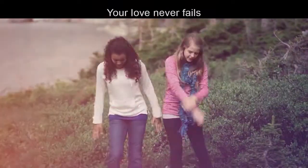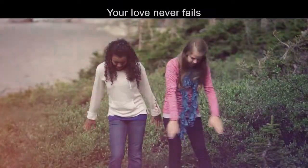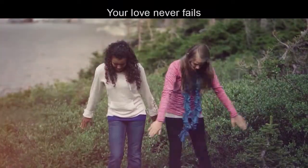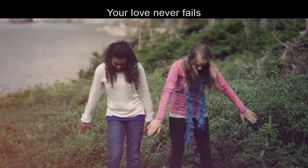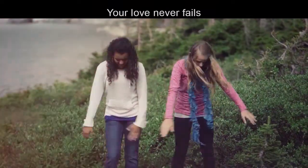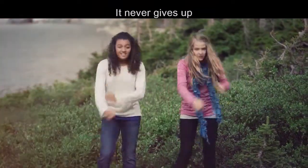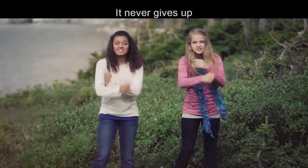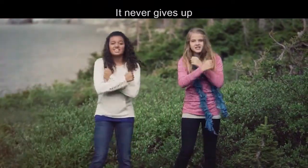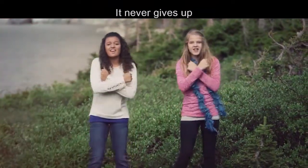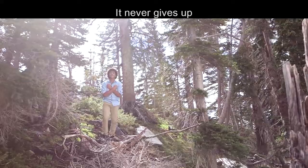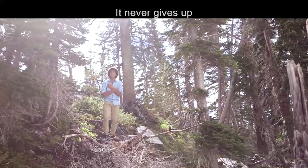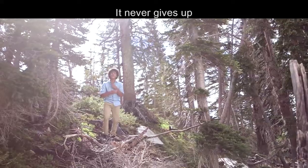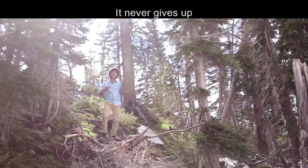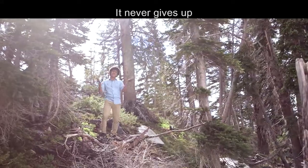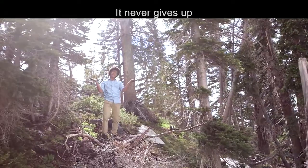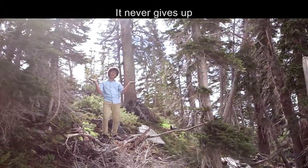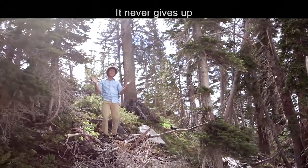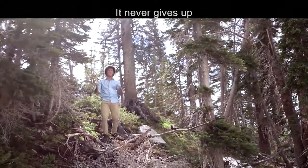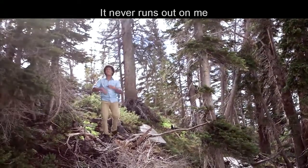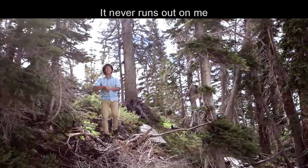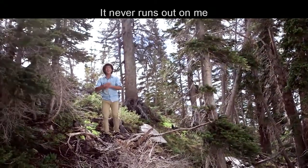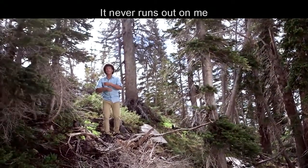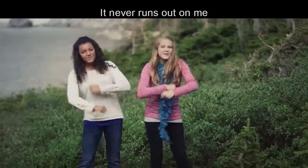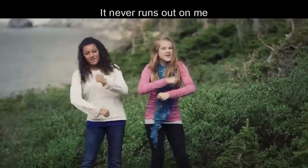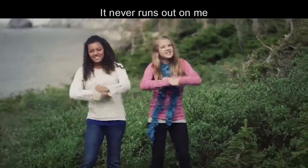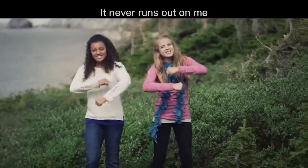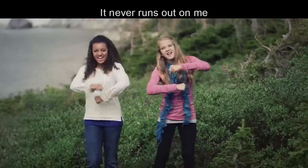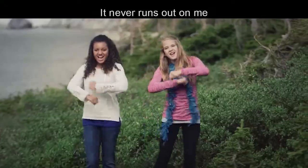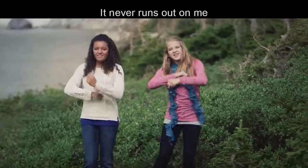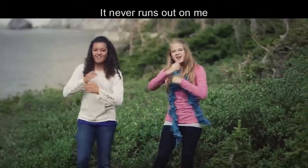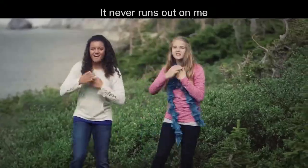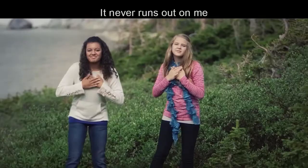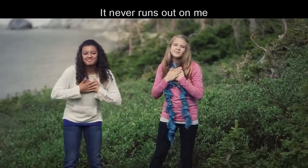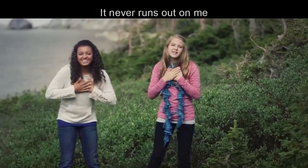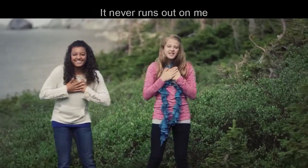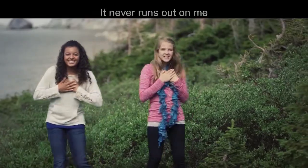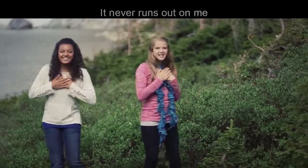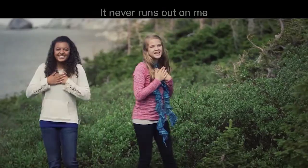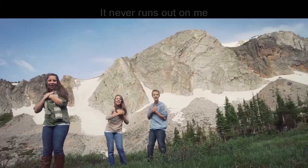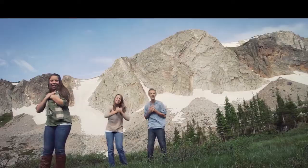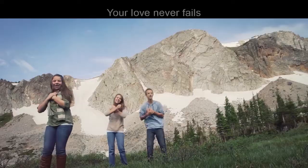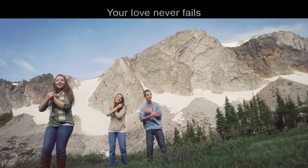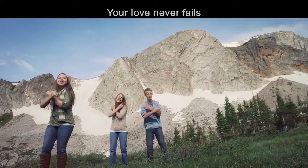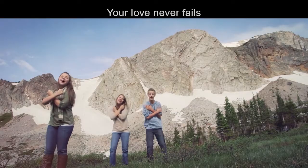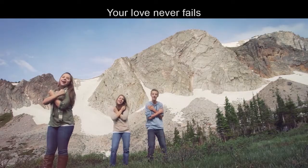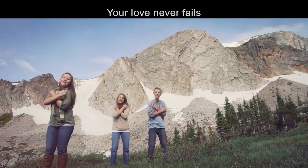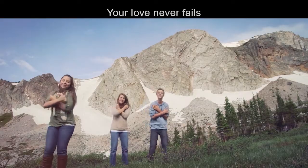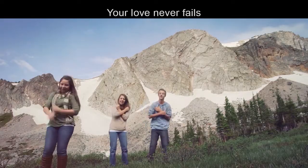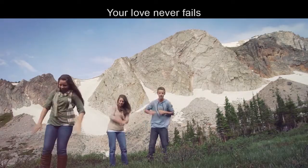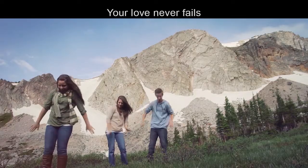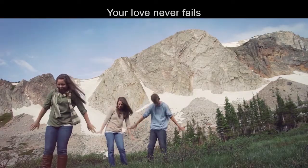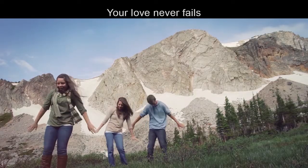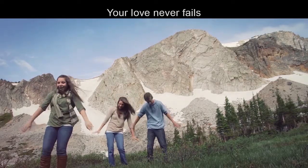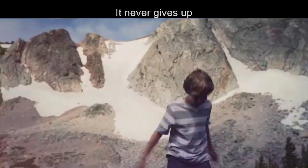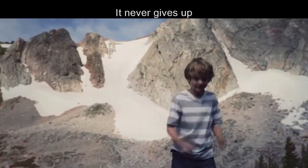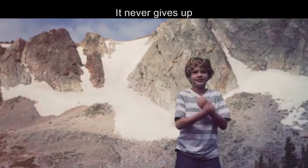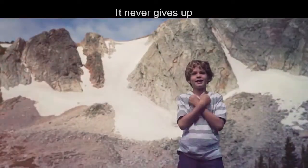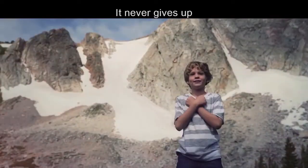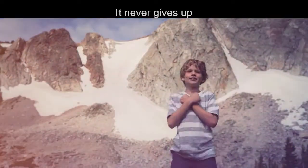And never runs out on me. Your Your love never fails, it never